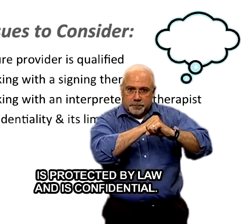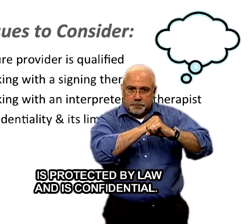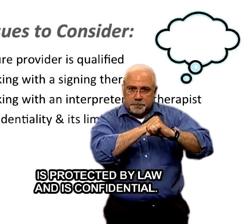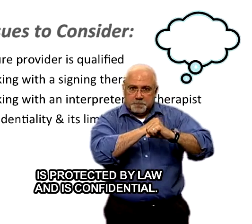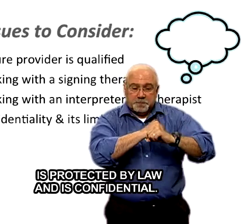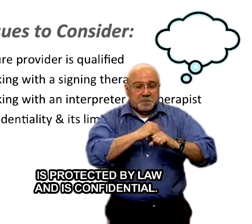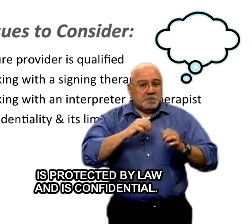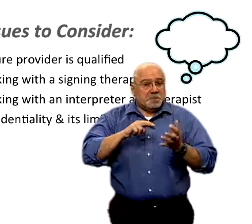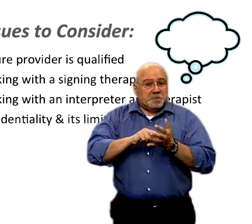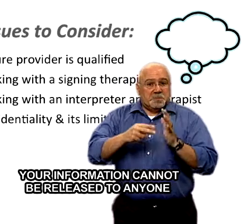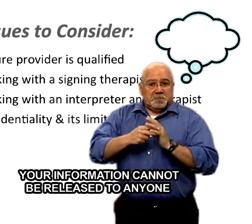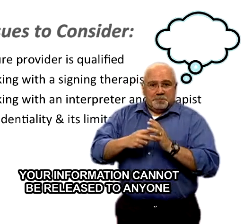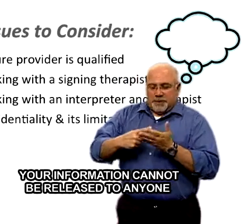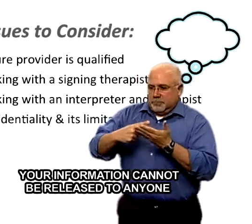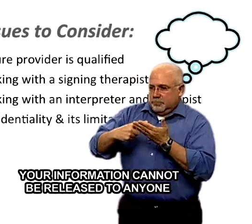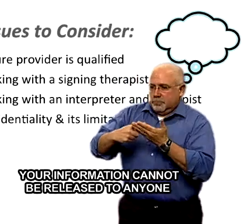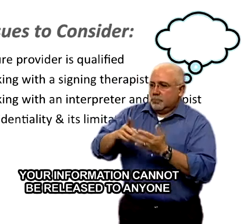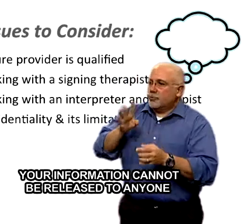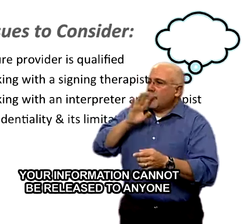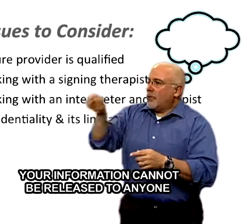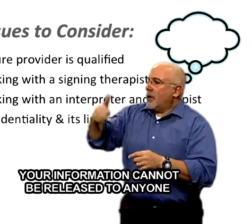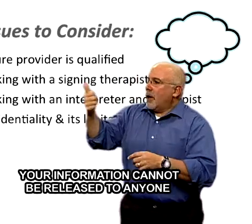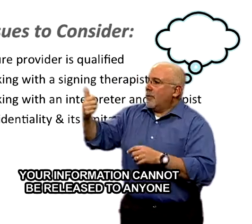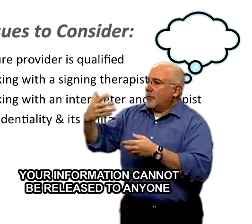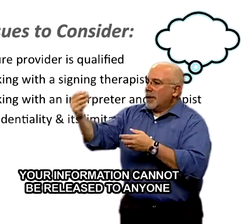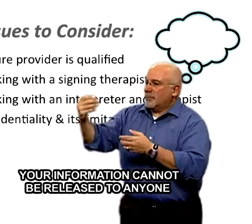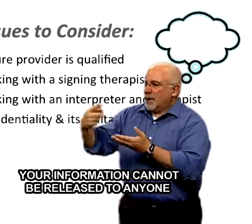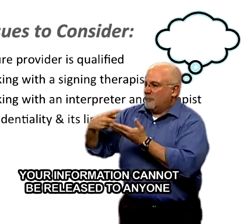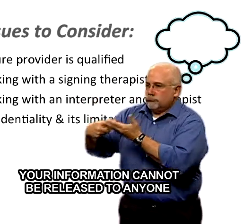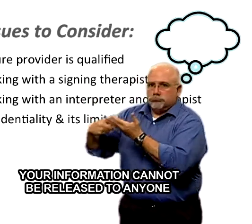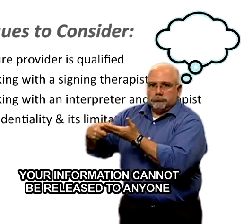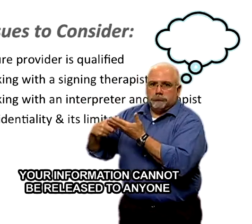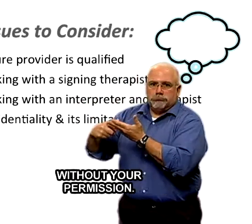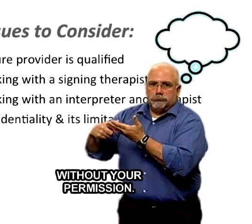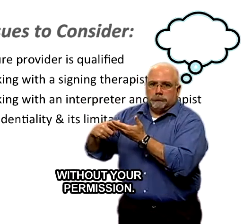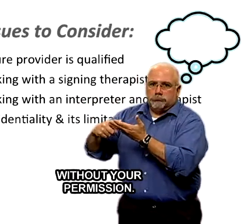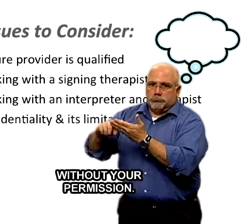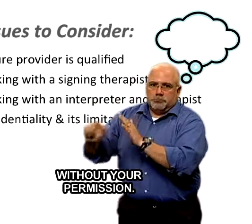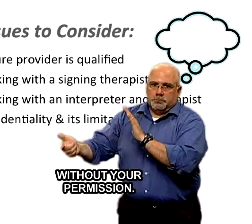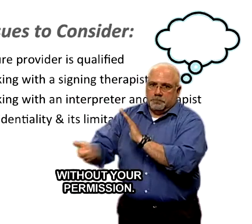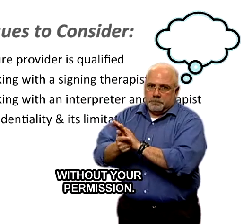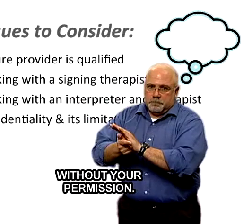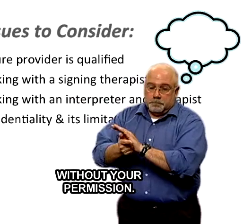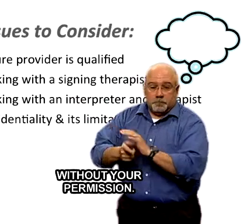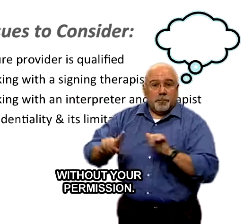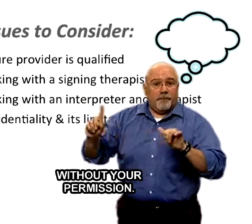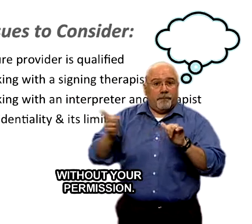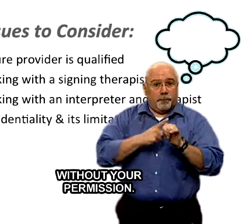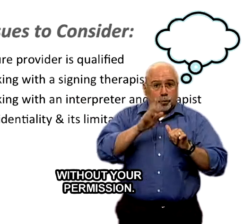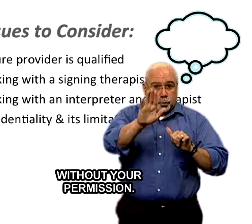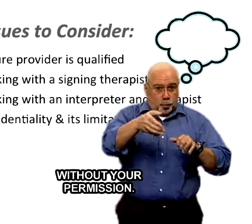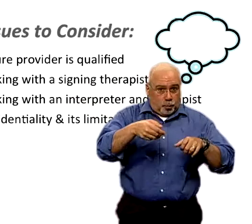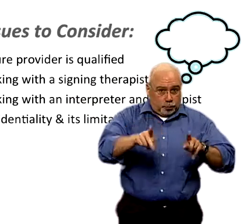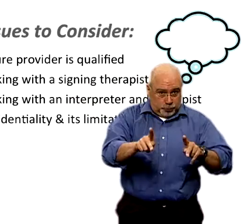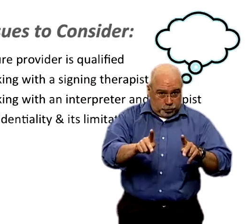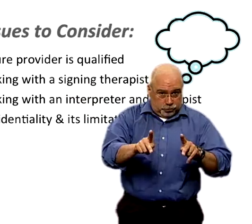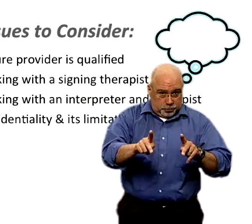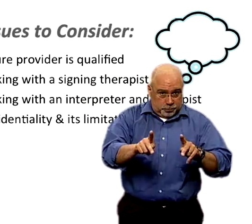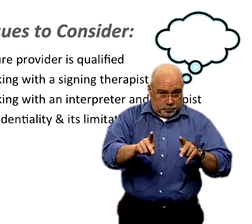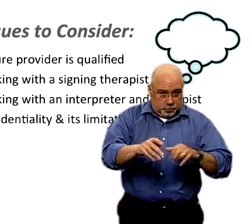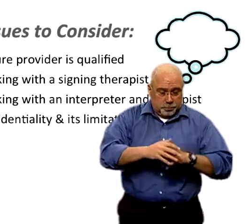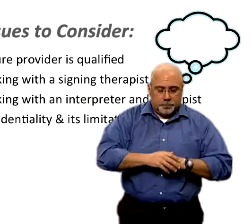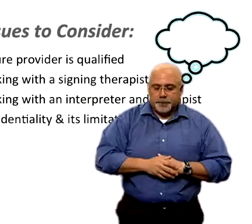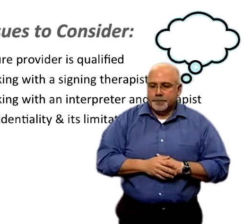and is confidential. Your information cannot be released to anyone without your permission.